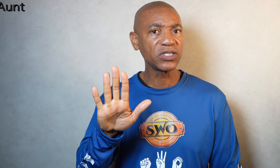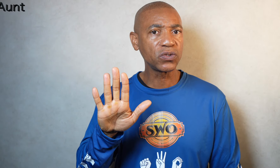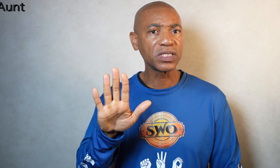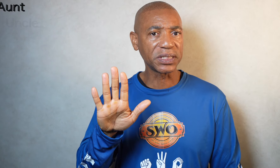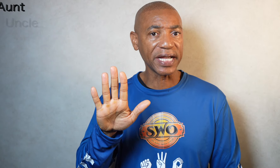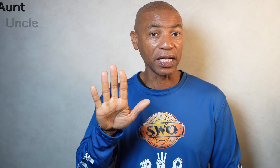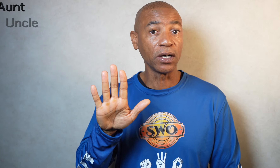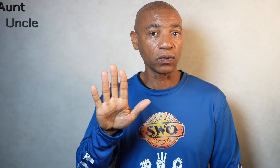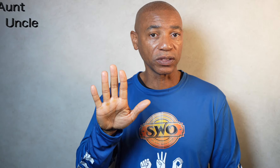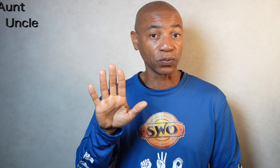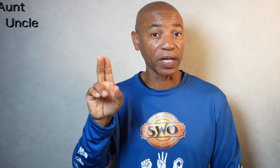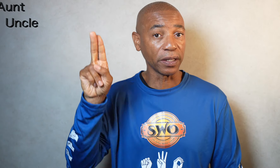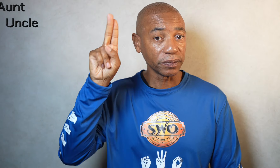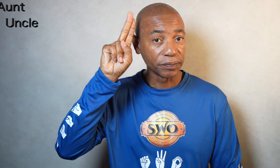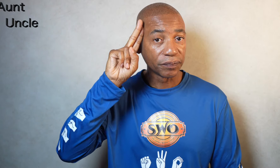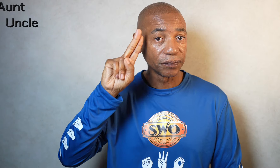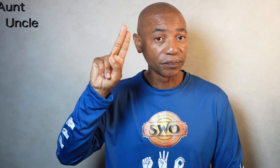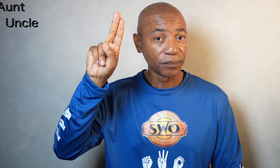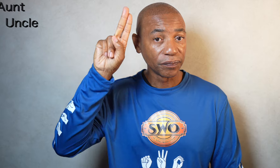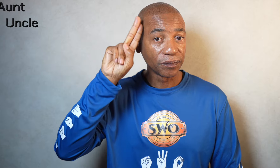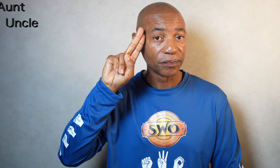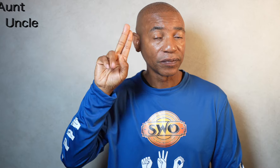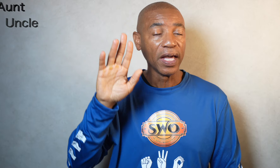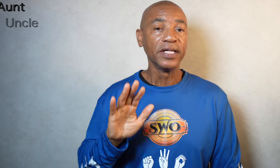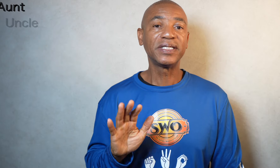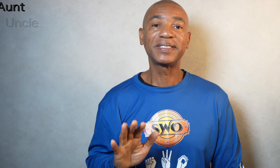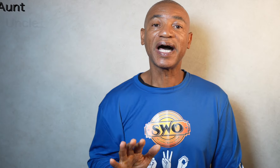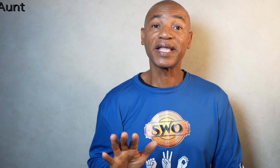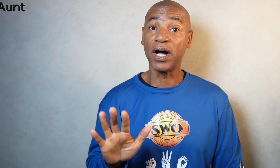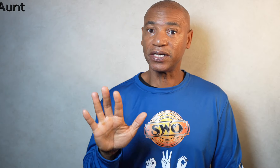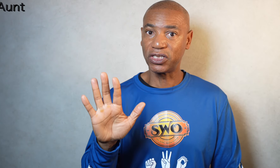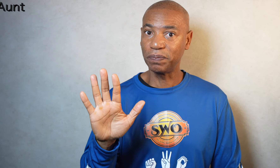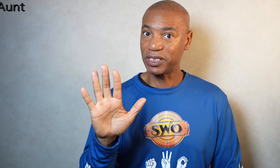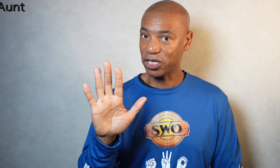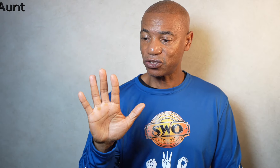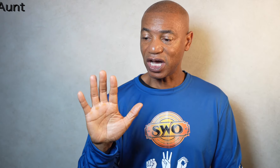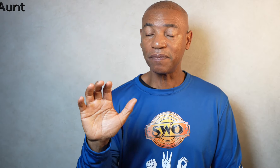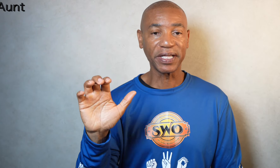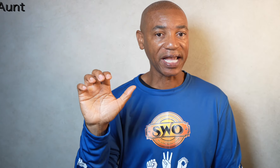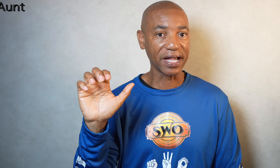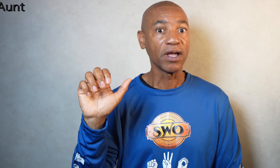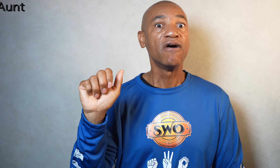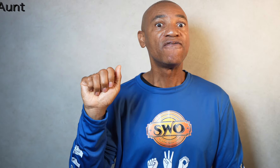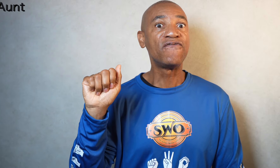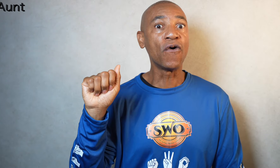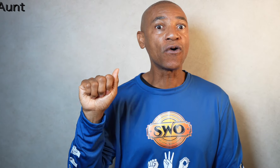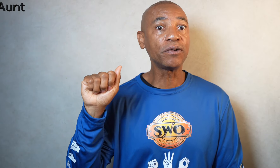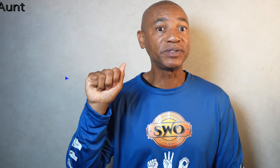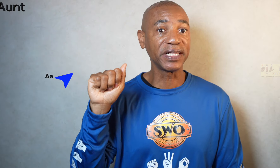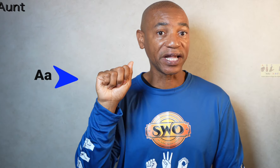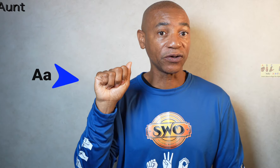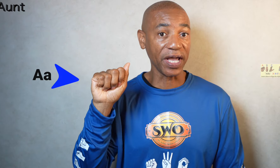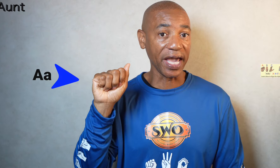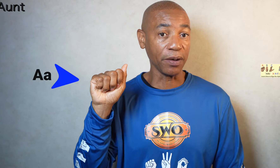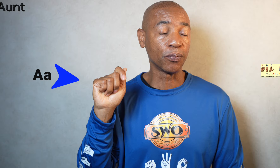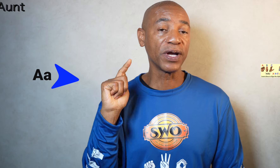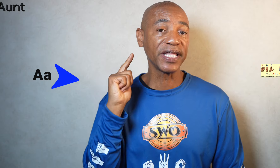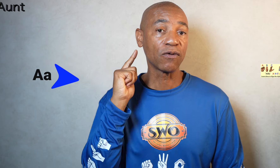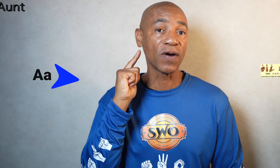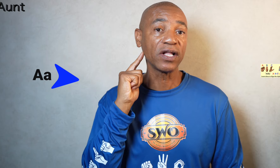the sign uncle as well. To sign aunt, simply take your dominant hand, form the letter A. Bring that right over